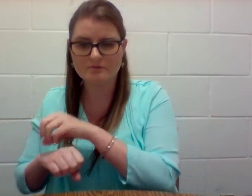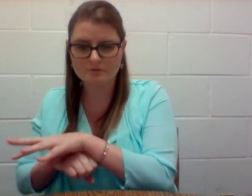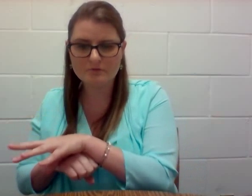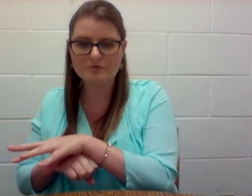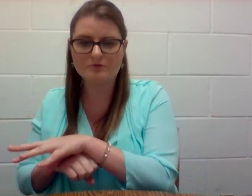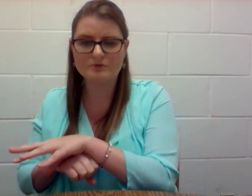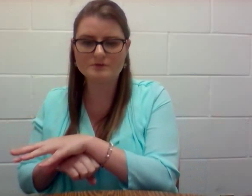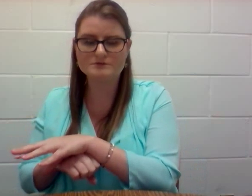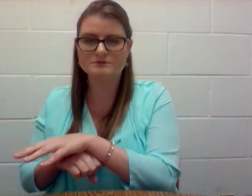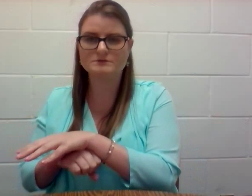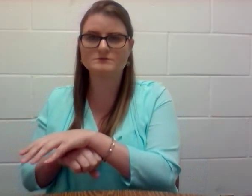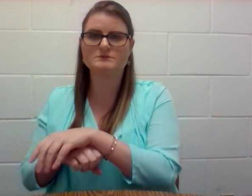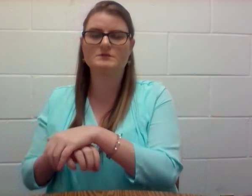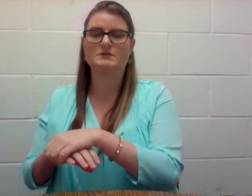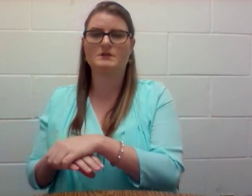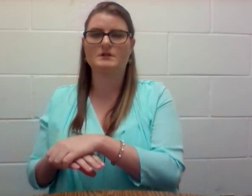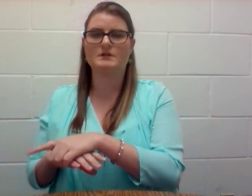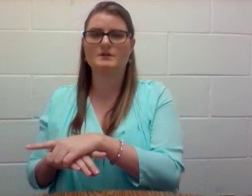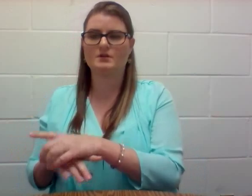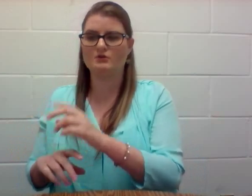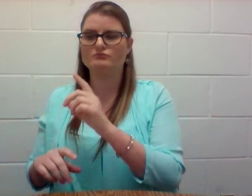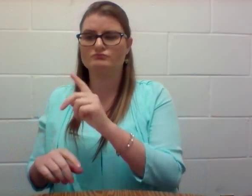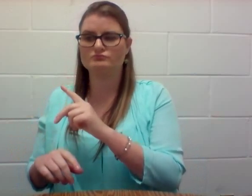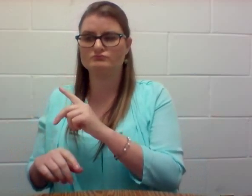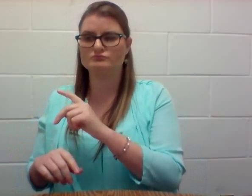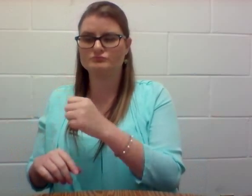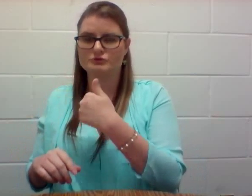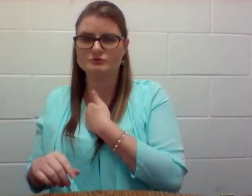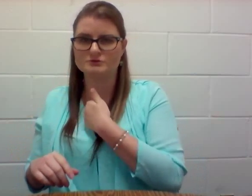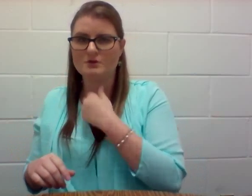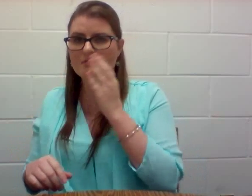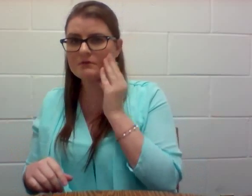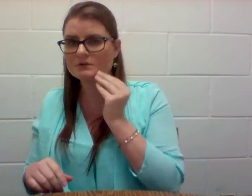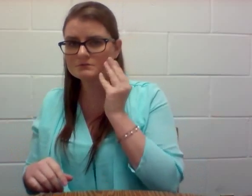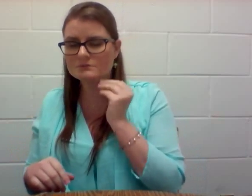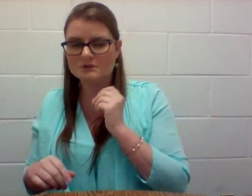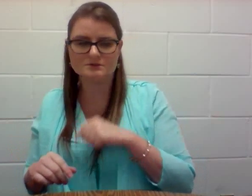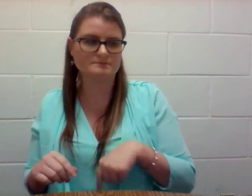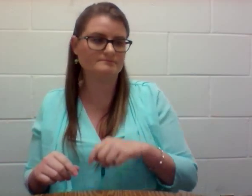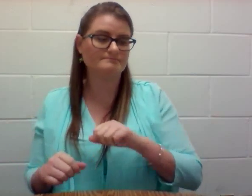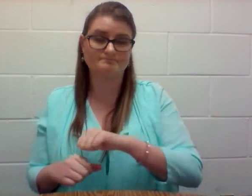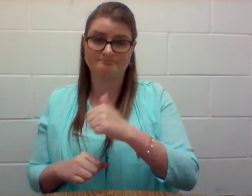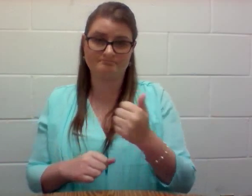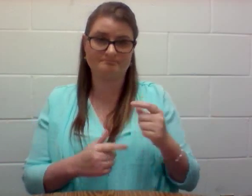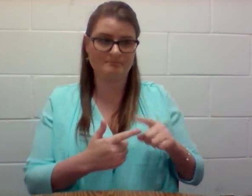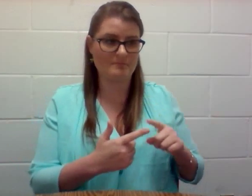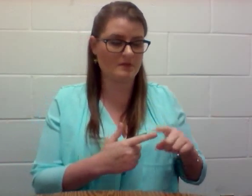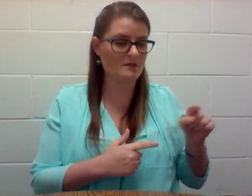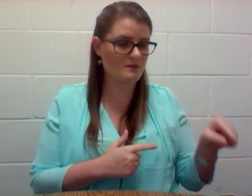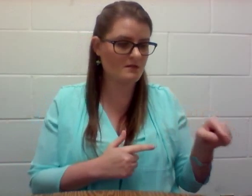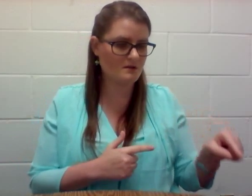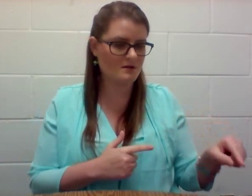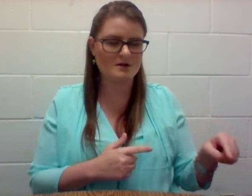personal influence, to non-personal influence. And the other continuum is very